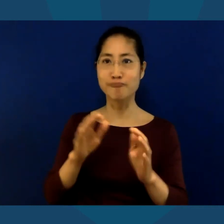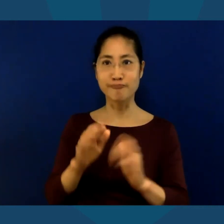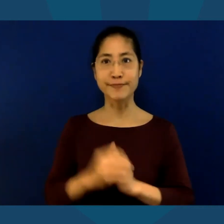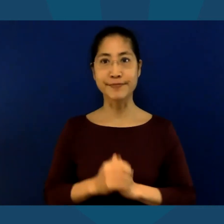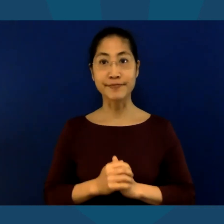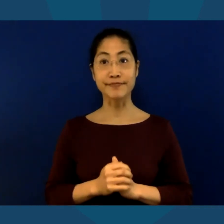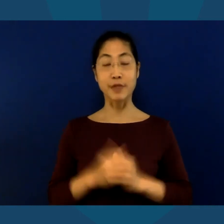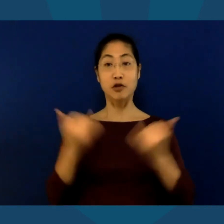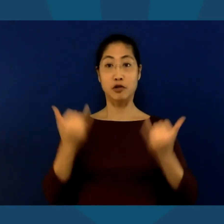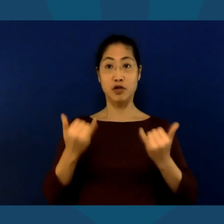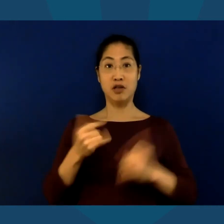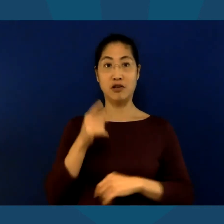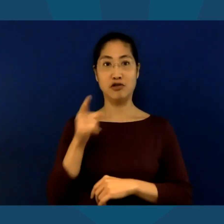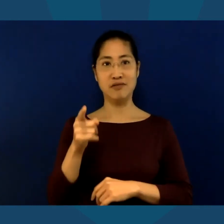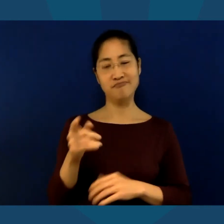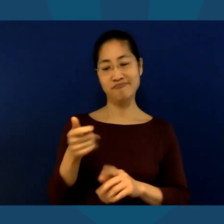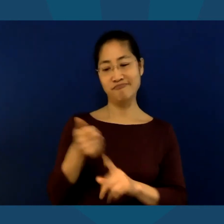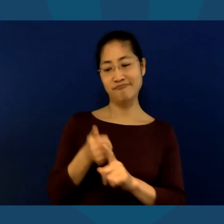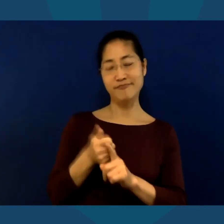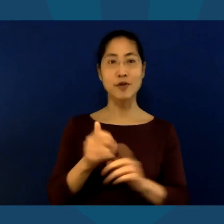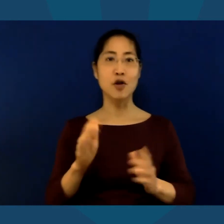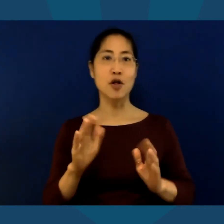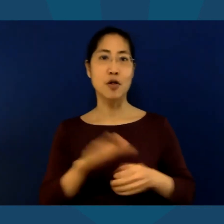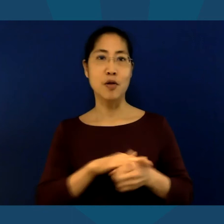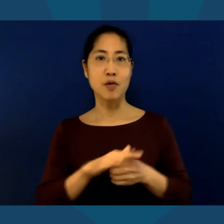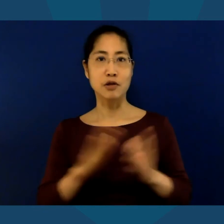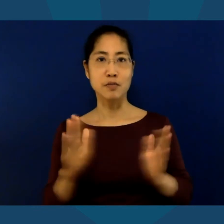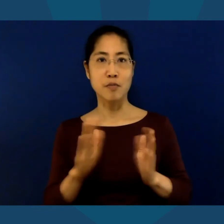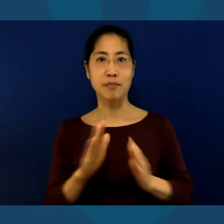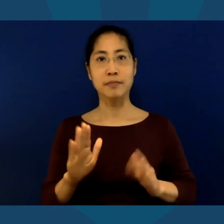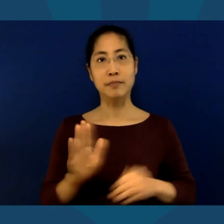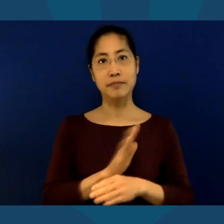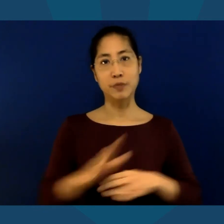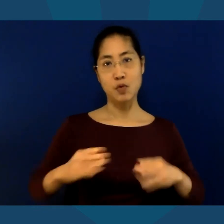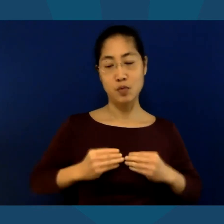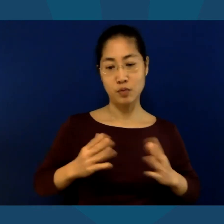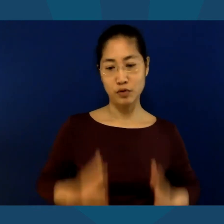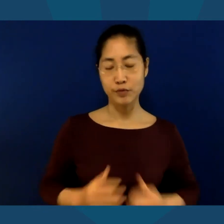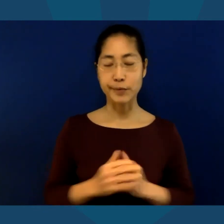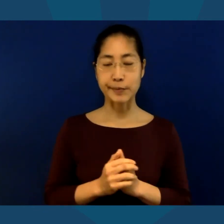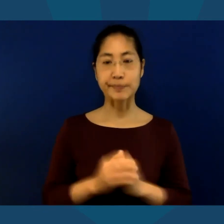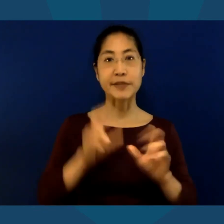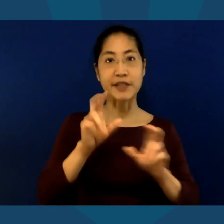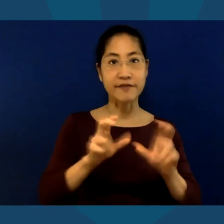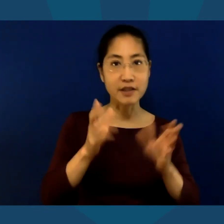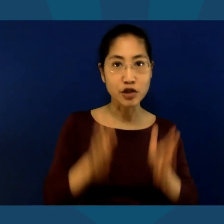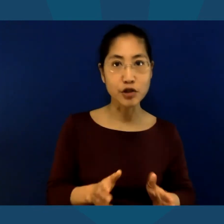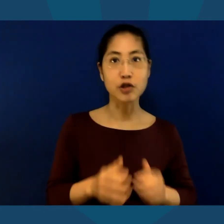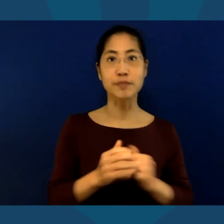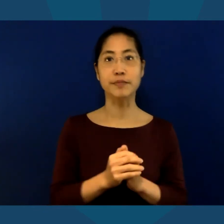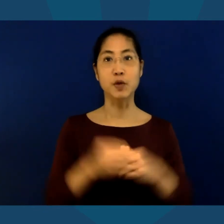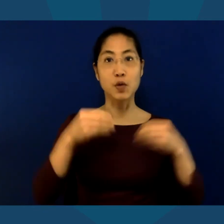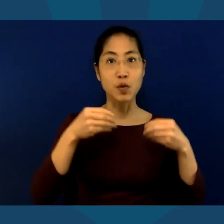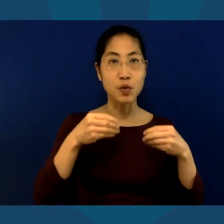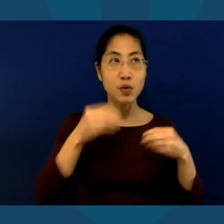Today, she's a local small business owner, investor, realtor, known